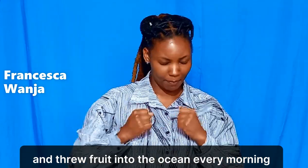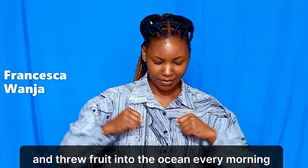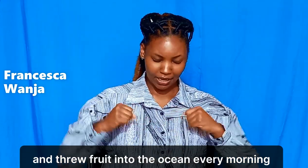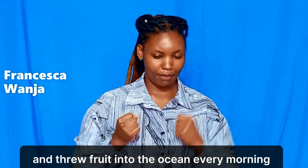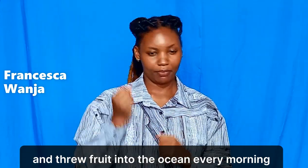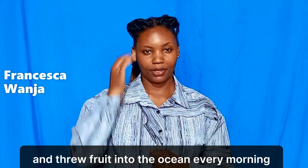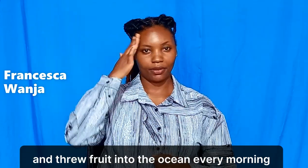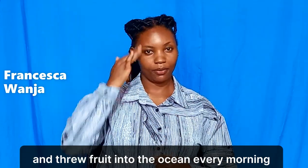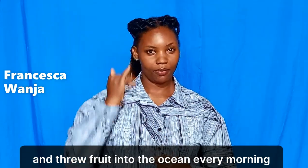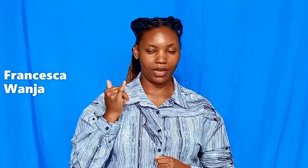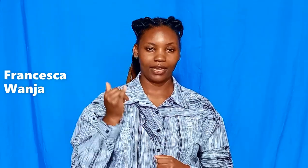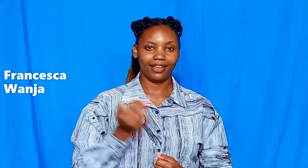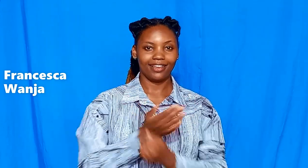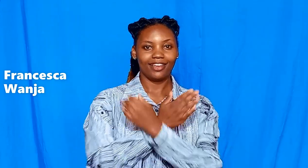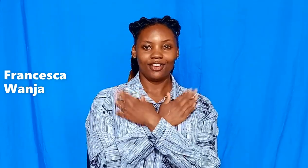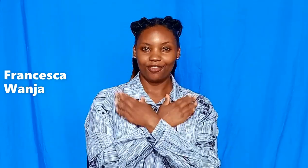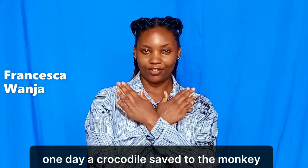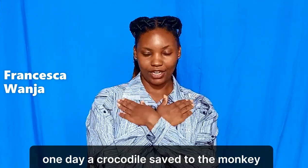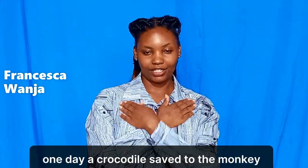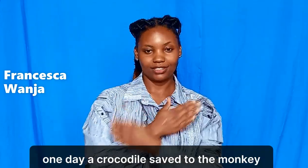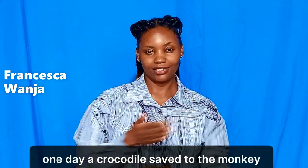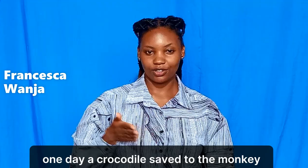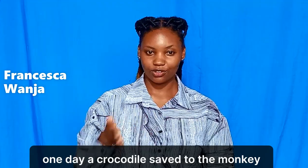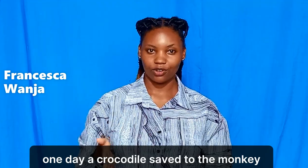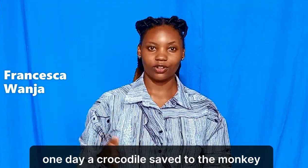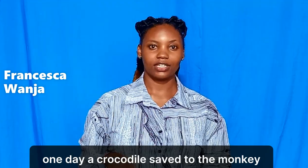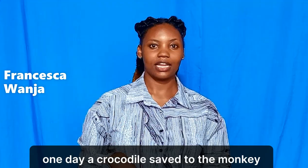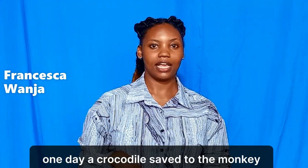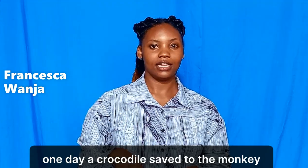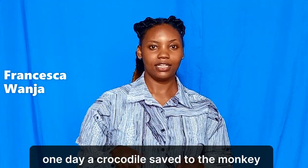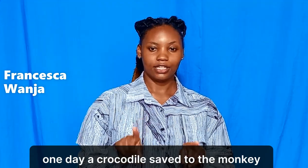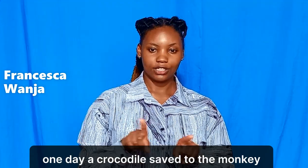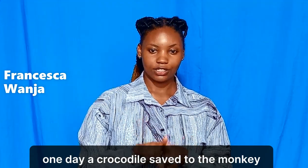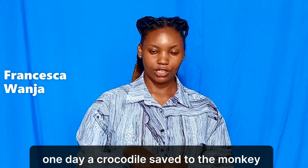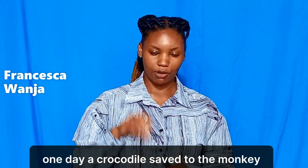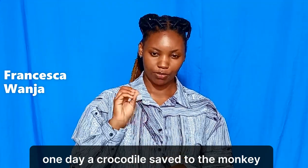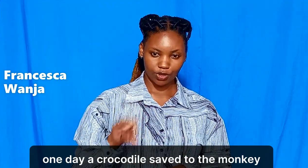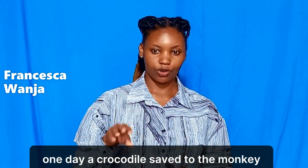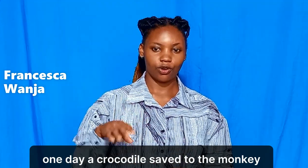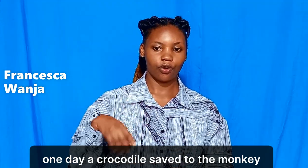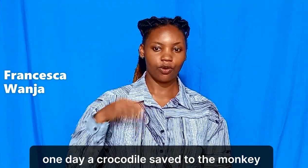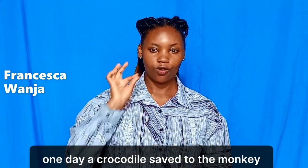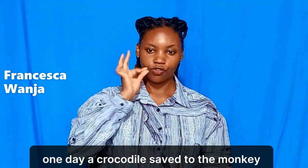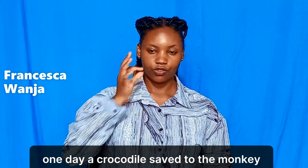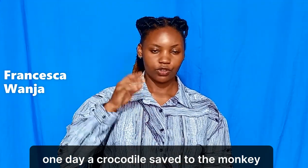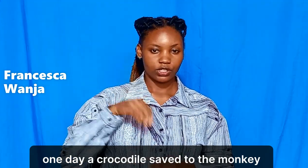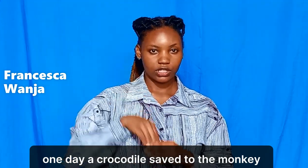morning. One day, the crocodile said to the monkey,